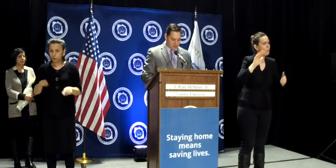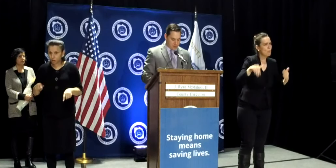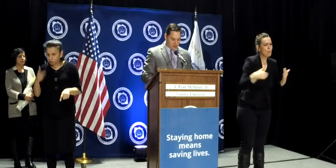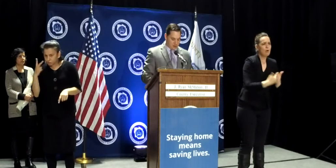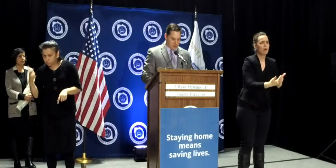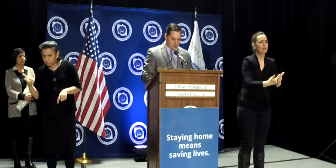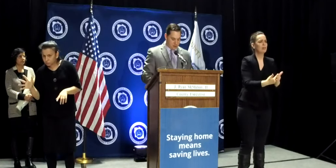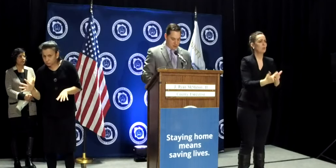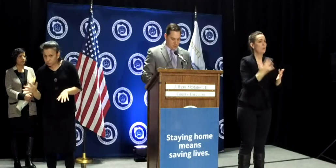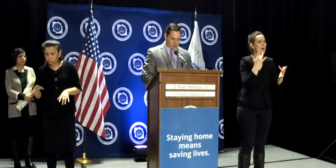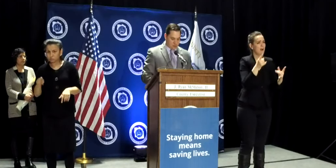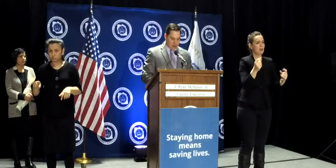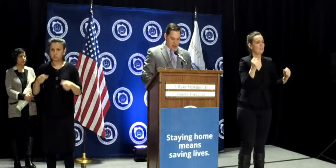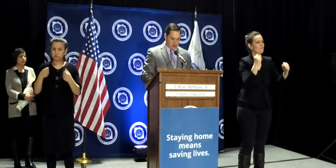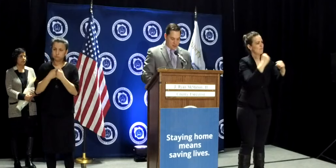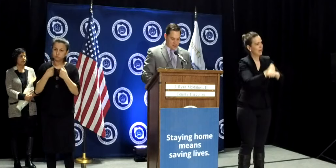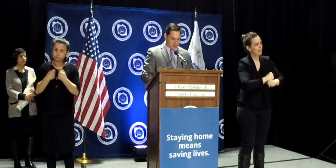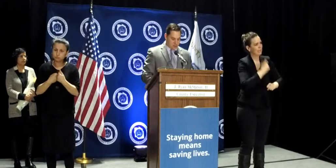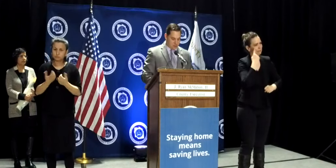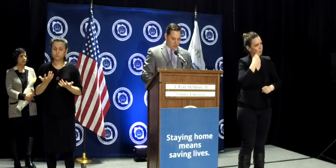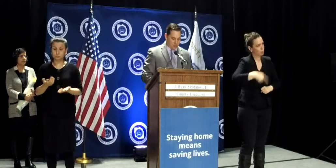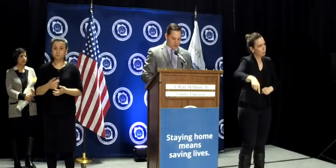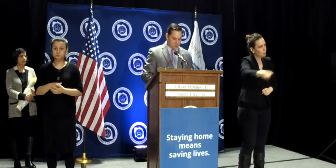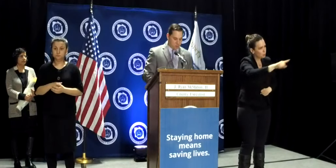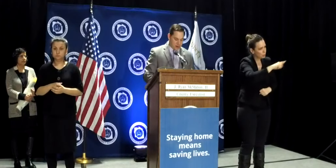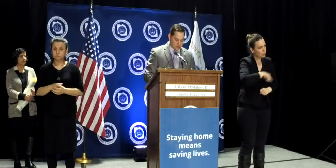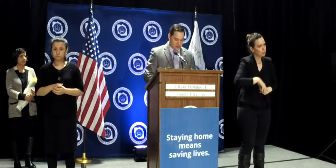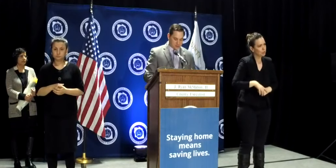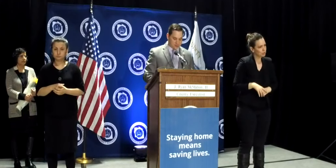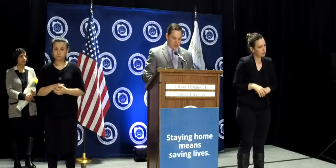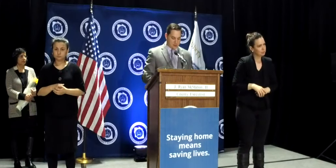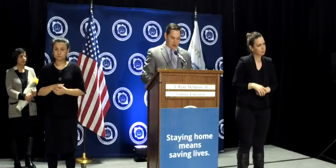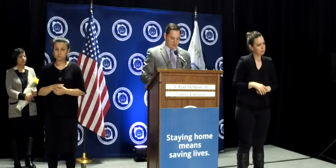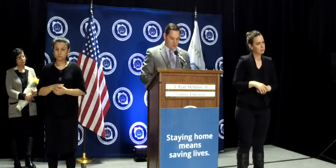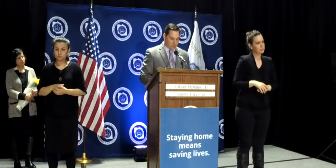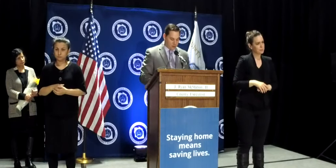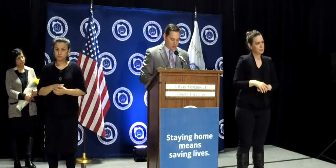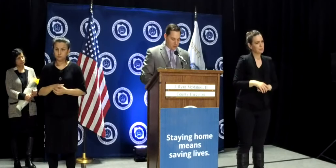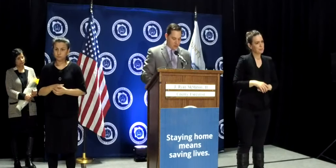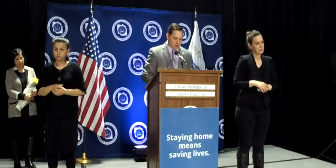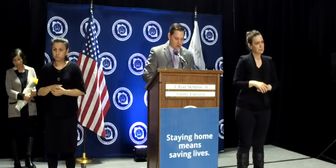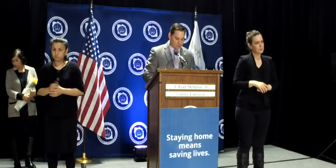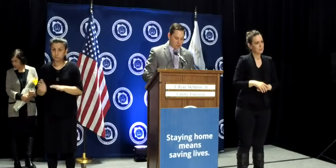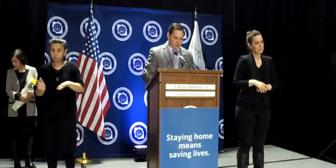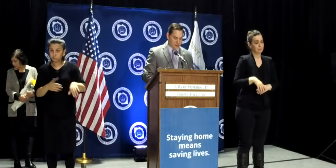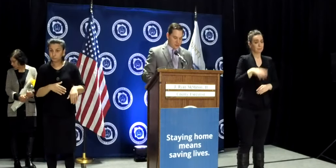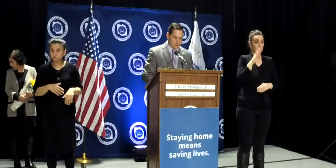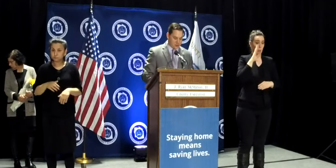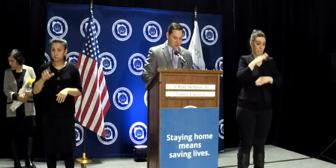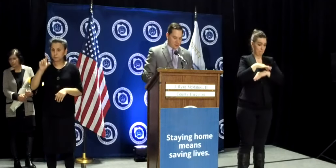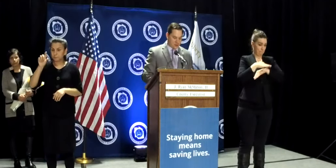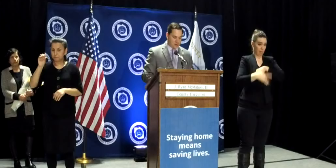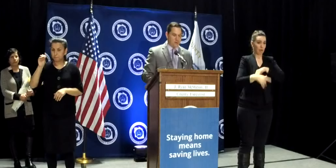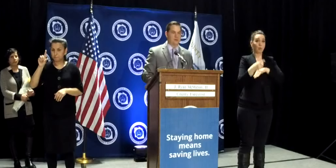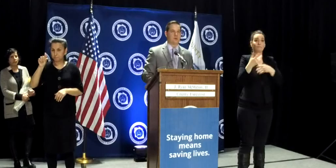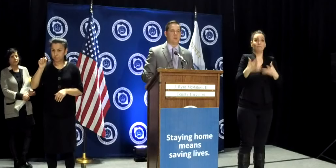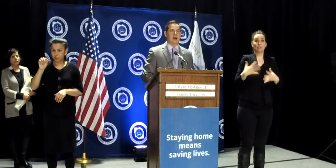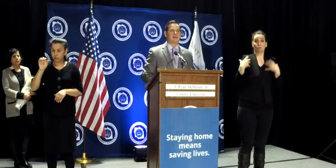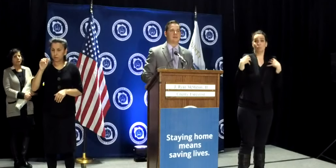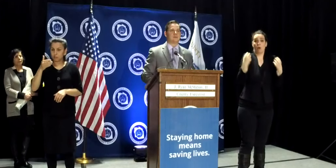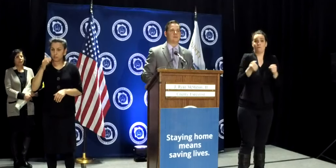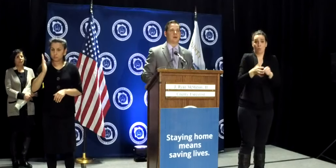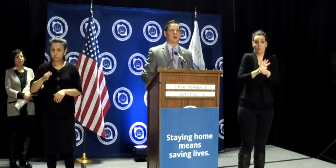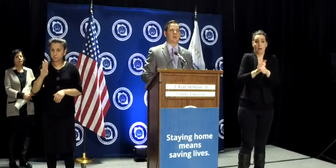Needless to say, looking at our plasma project, again, everybody, please, if